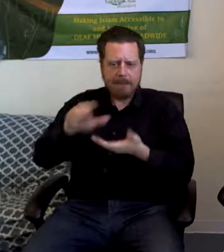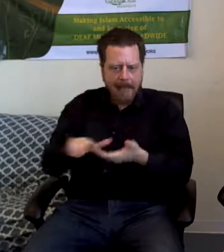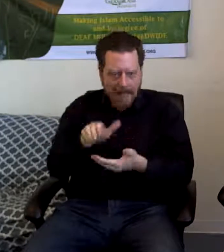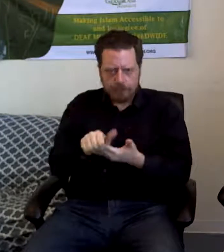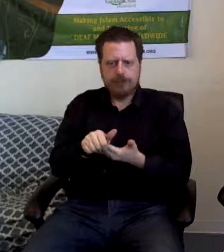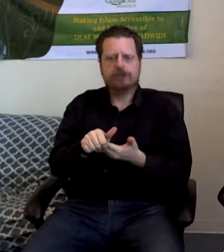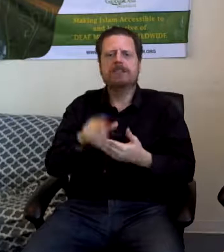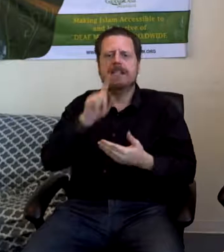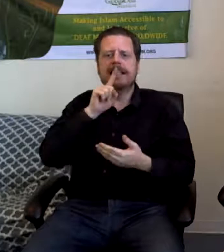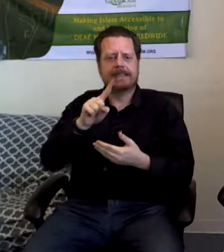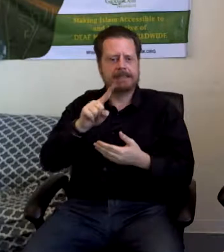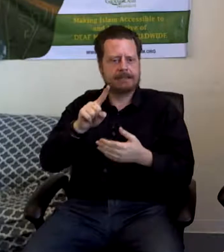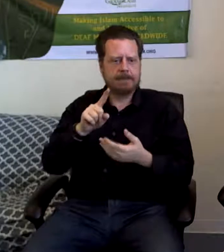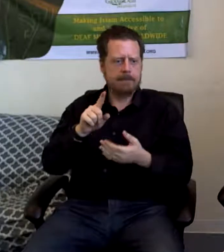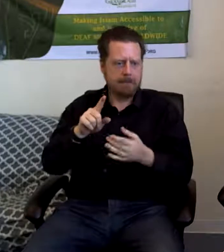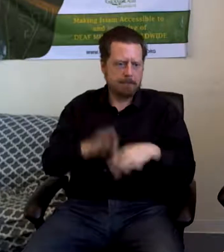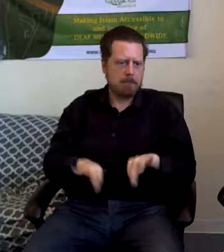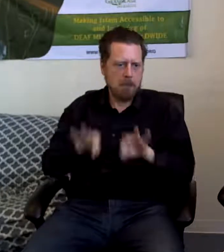any community.